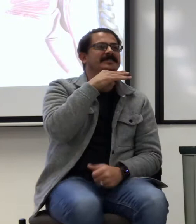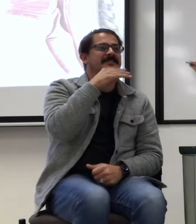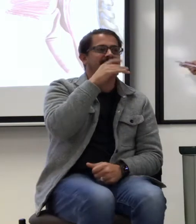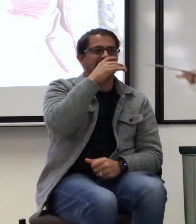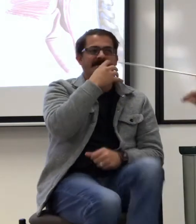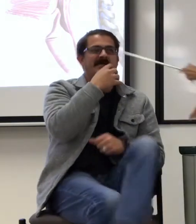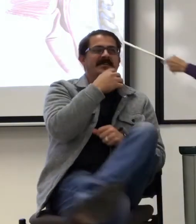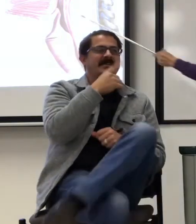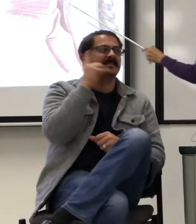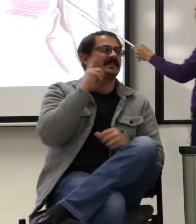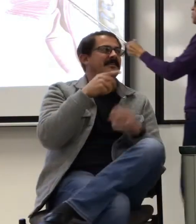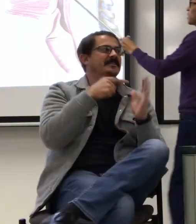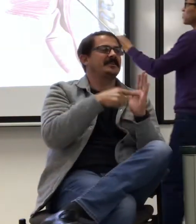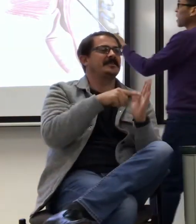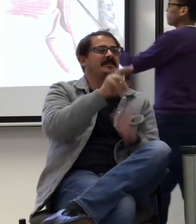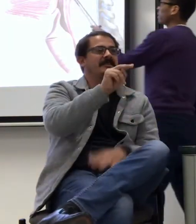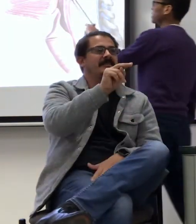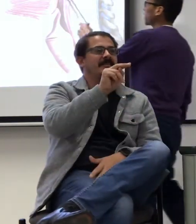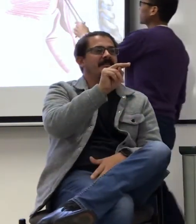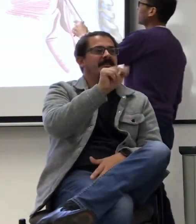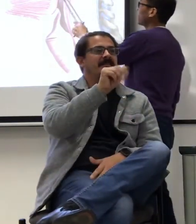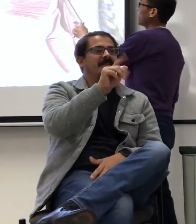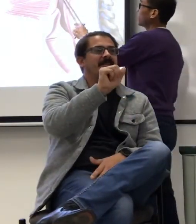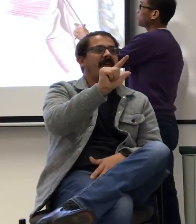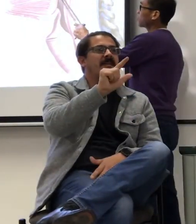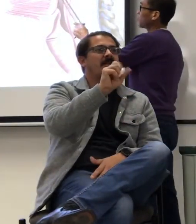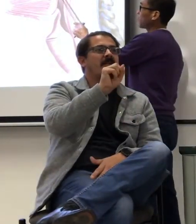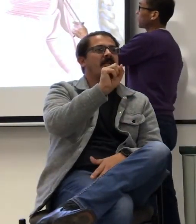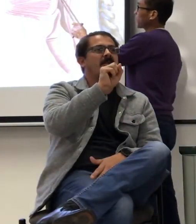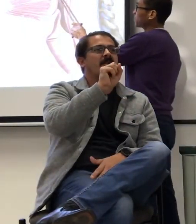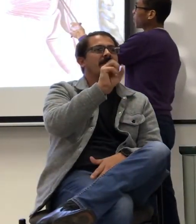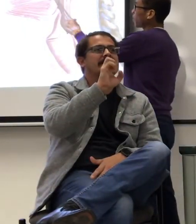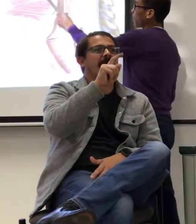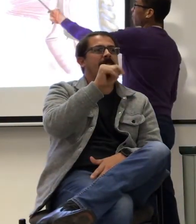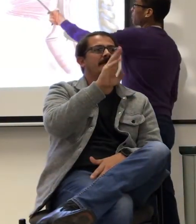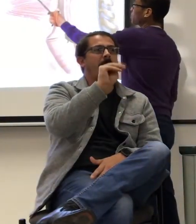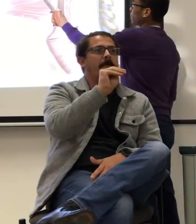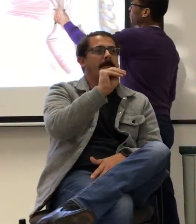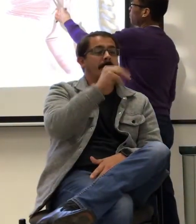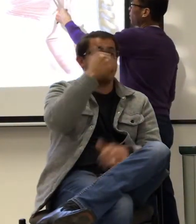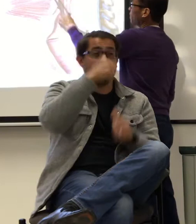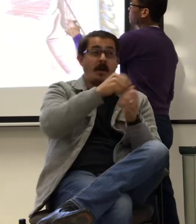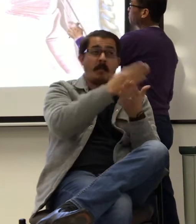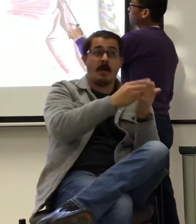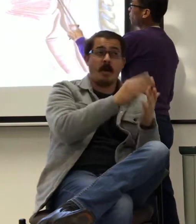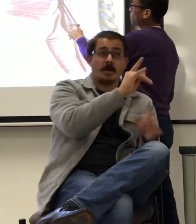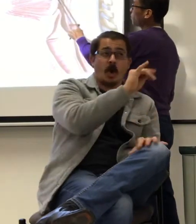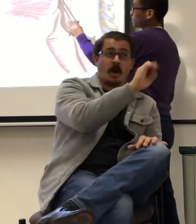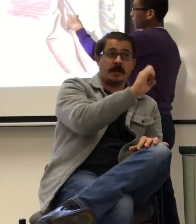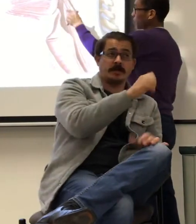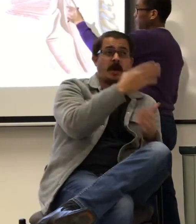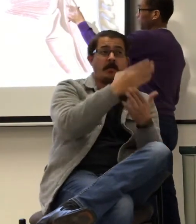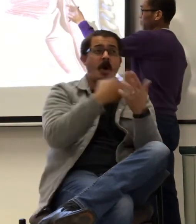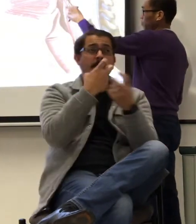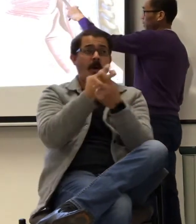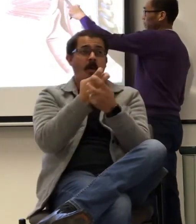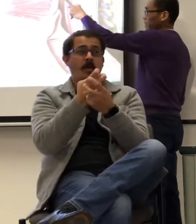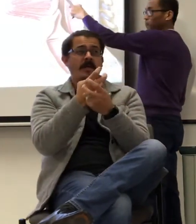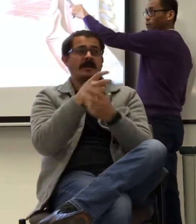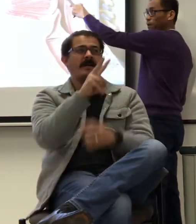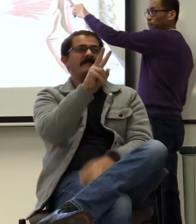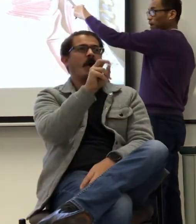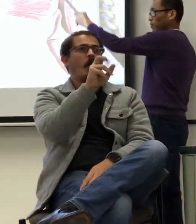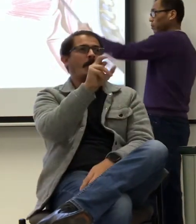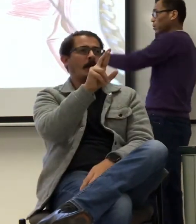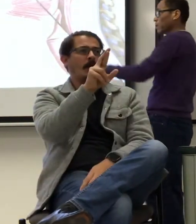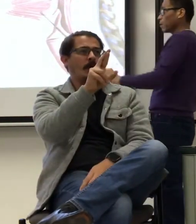septum that separates the two nasal cavities. And you should remember that it's part cartilage, part bone. That's the vomer, that's the perpendicular plane of